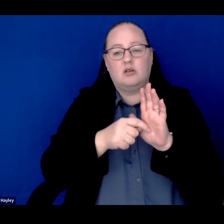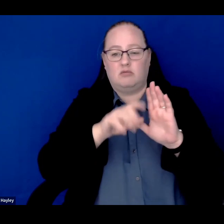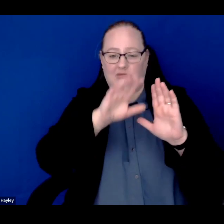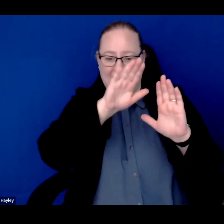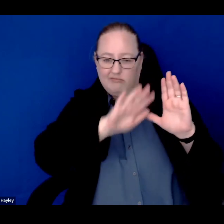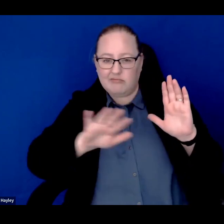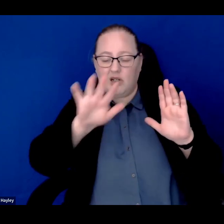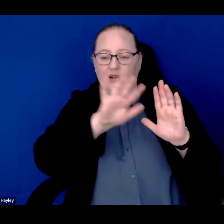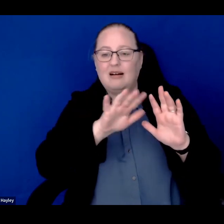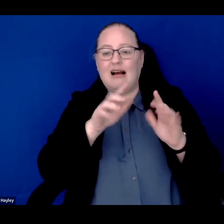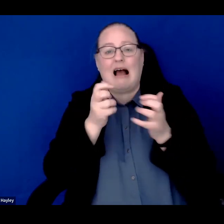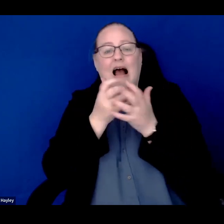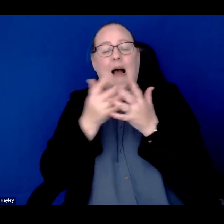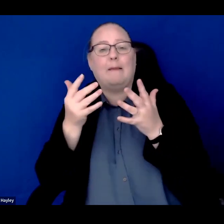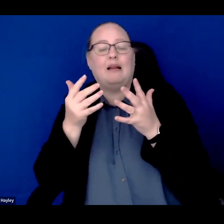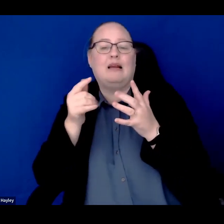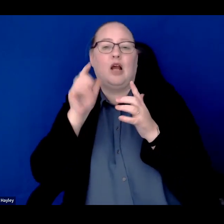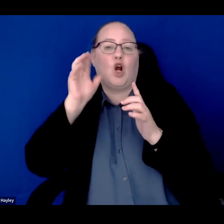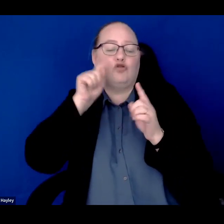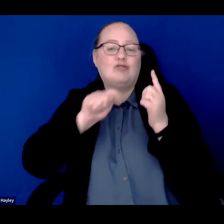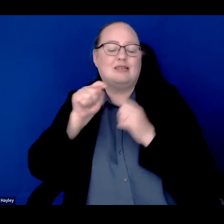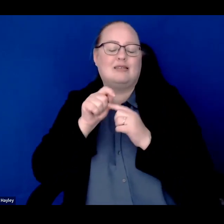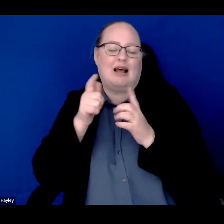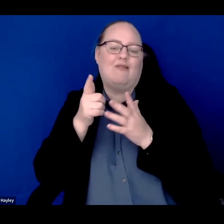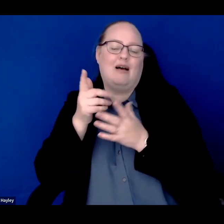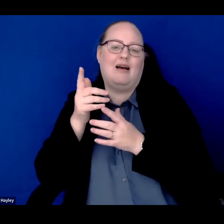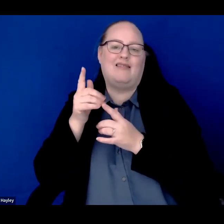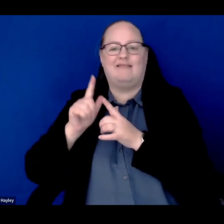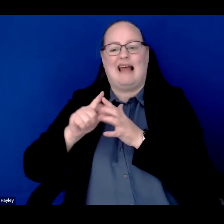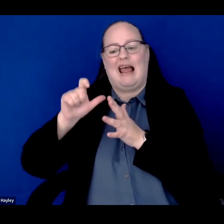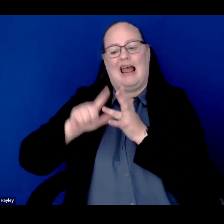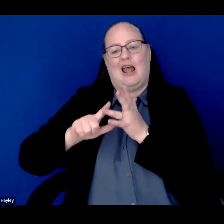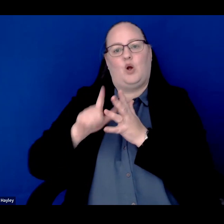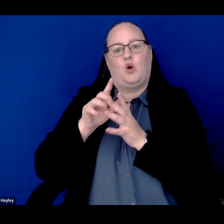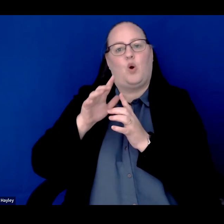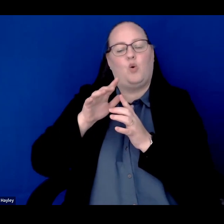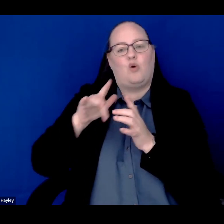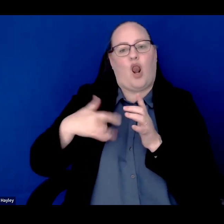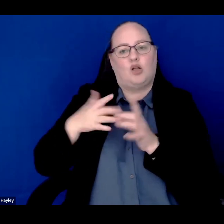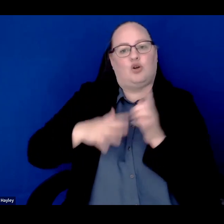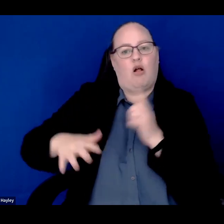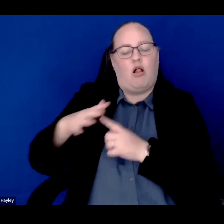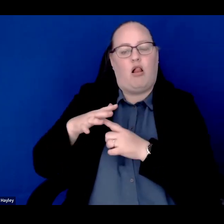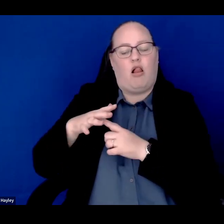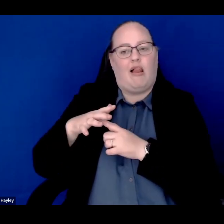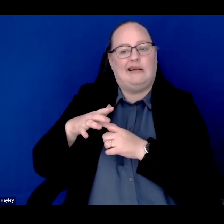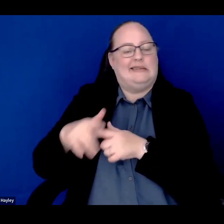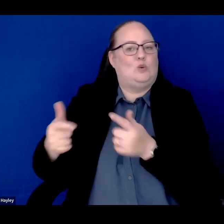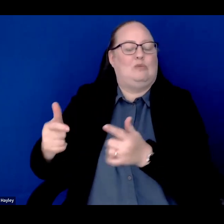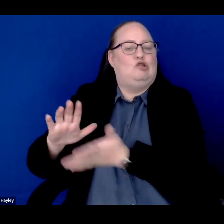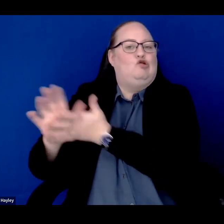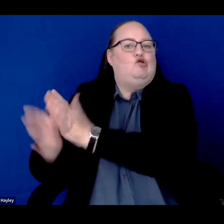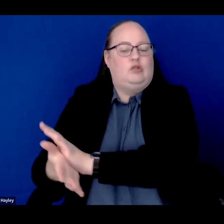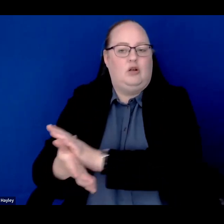ecological overshoot compared to the overall extent of social shortfall. And we want to be in that green area in the top